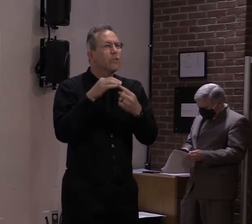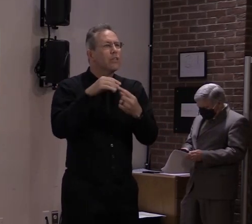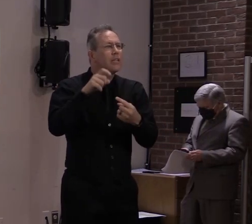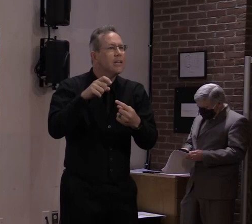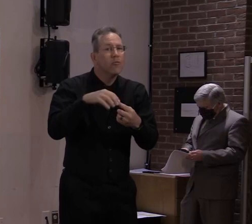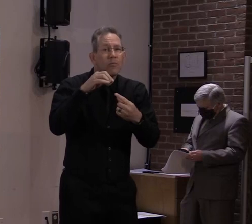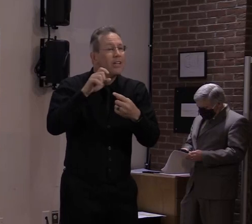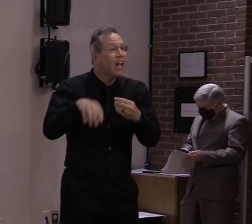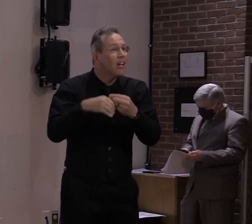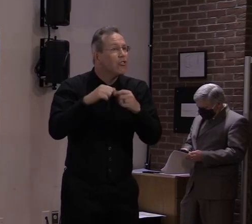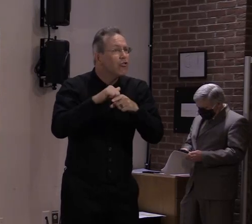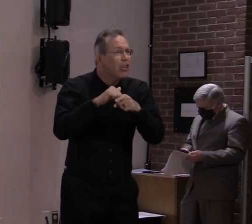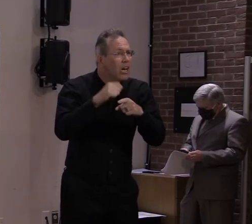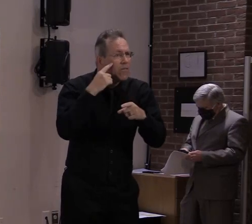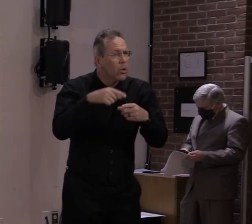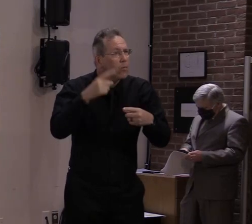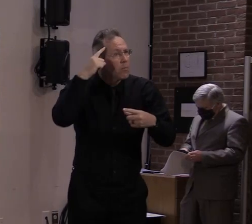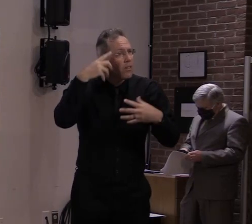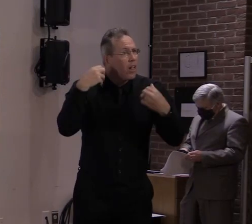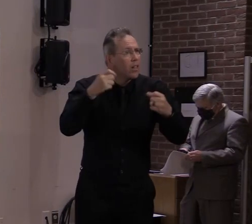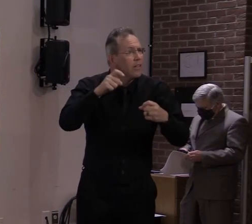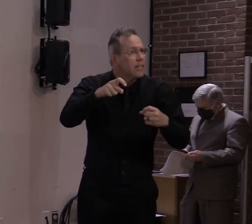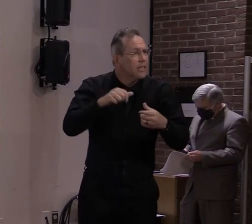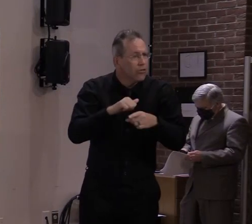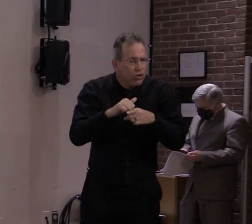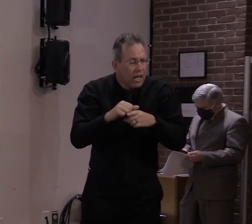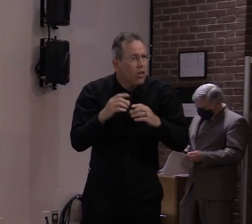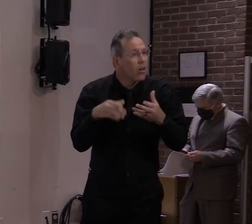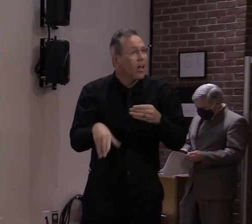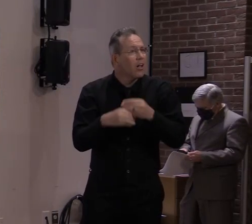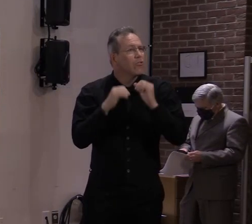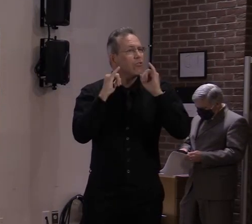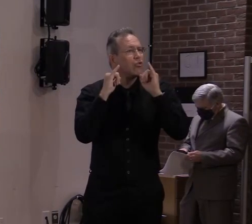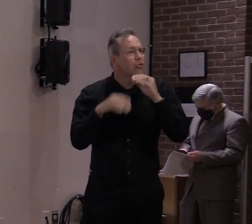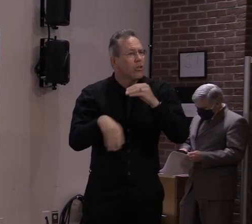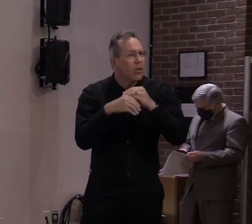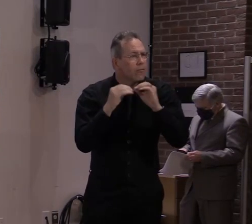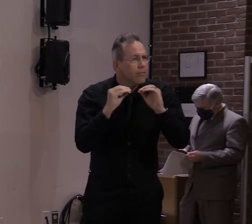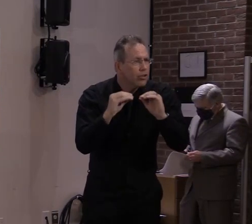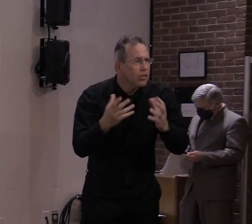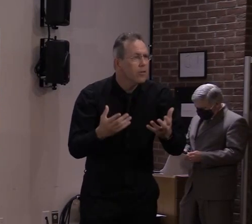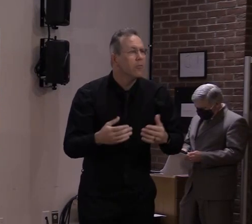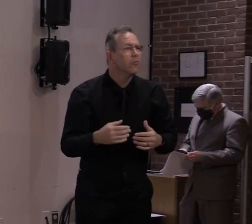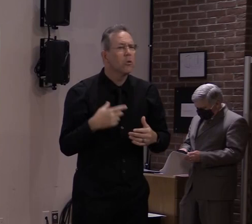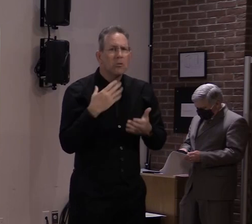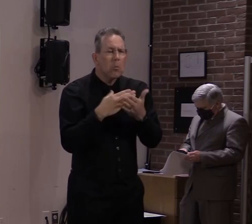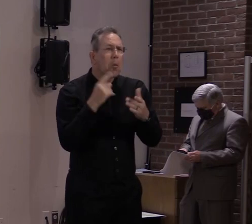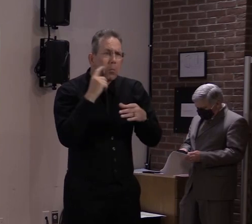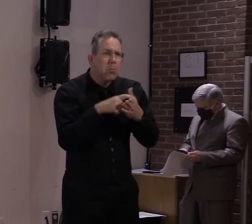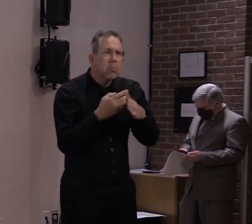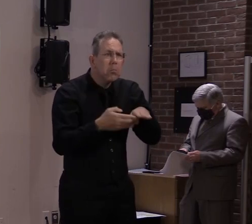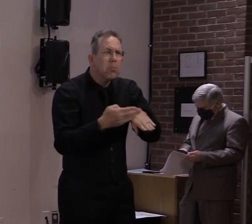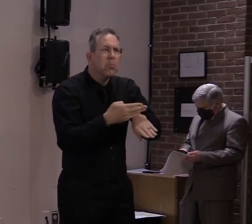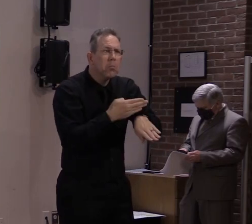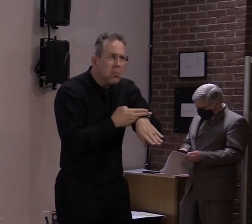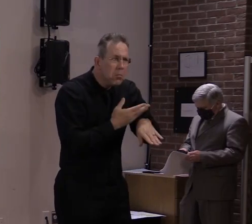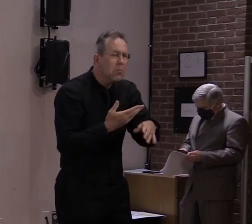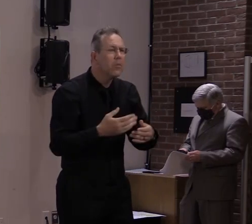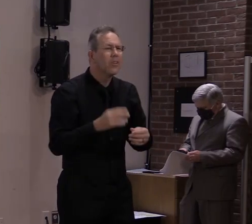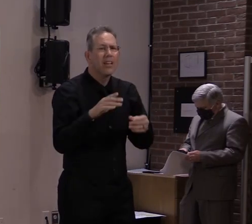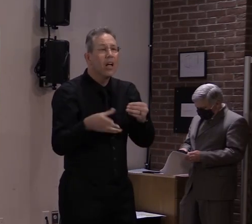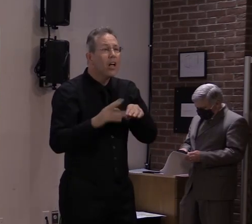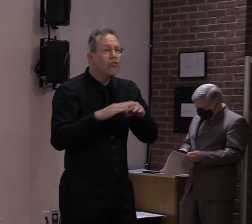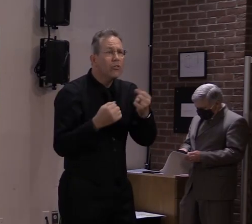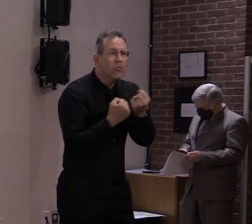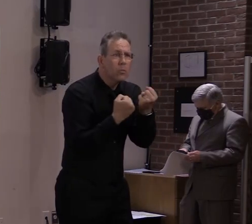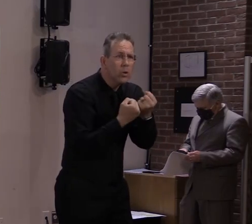trauma-informed instructional practices. Many districts expressed an interest in improving their systems of student supports. Some school districts